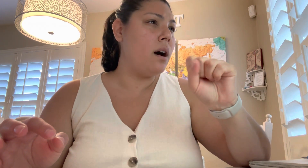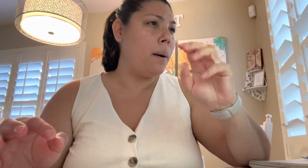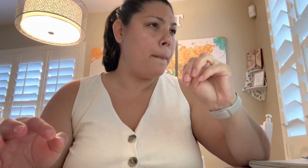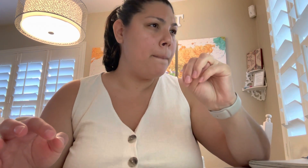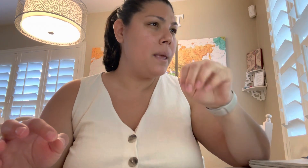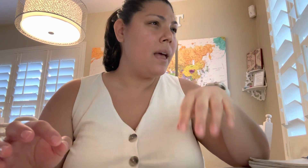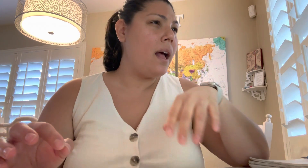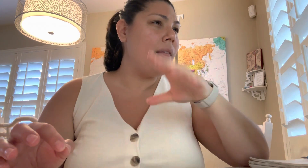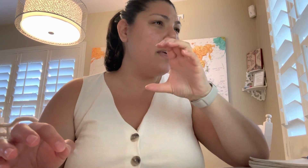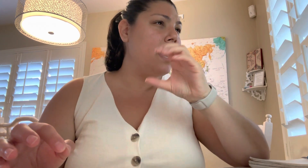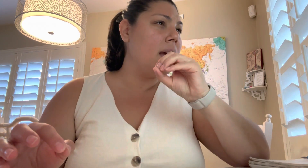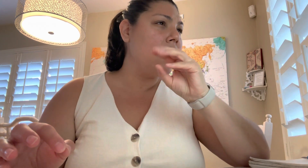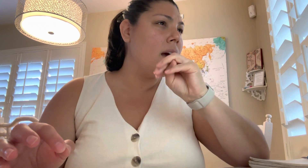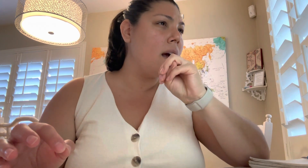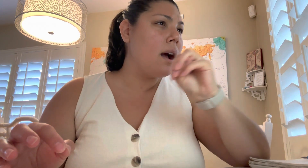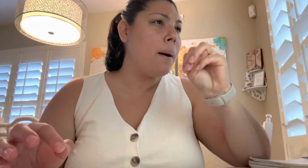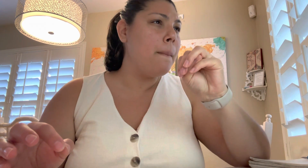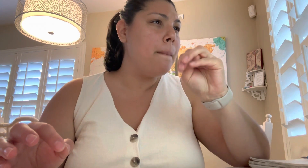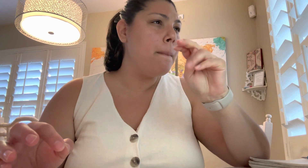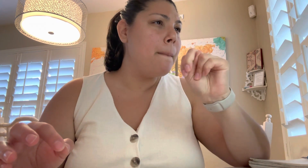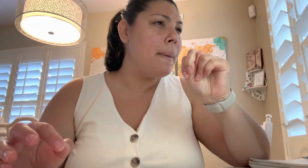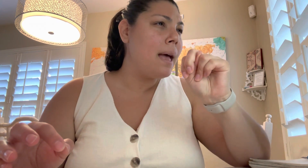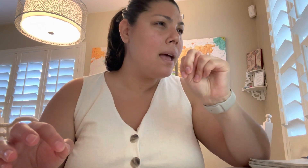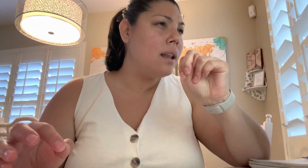mutualism, and then